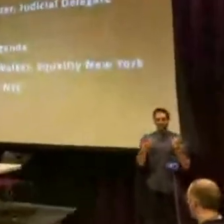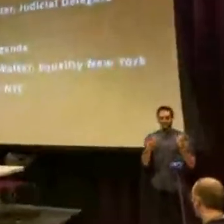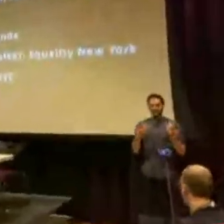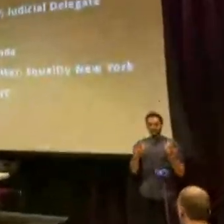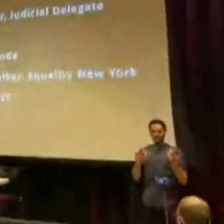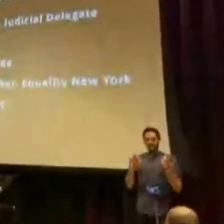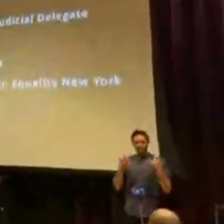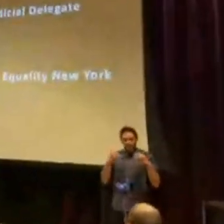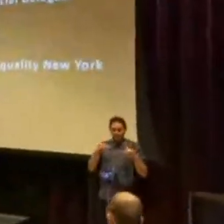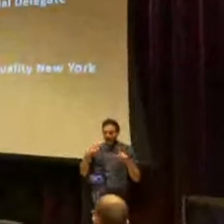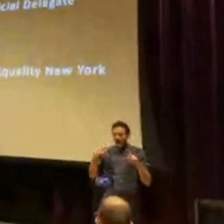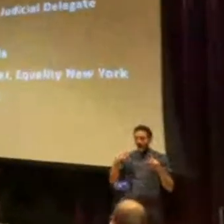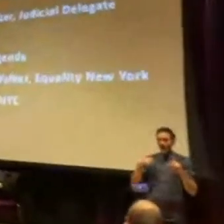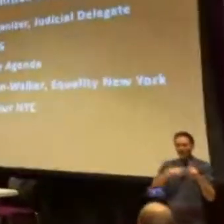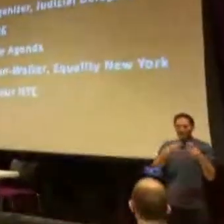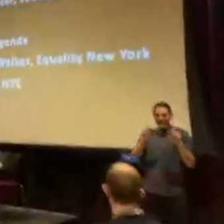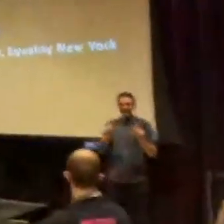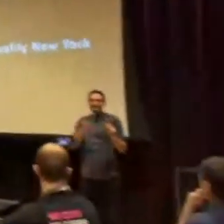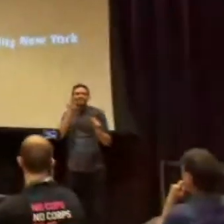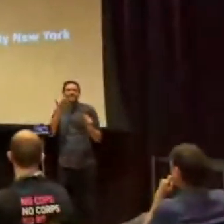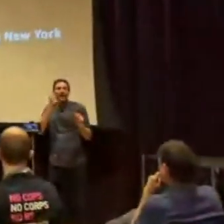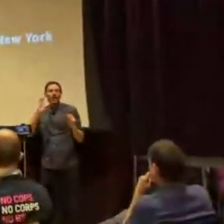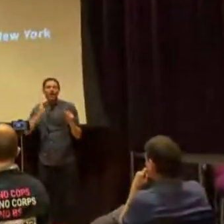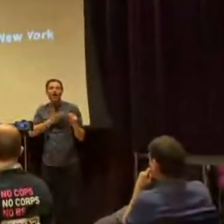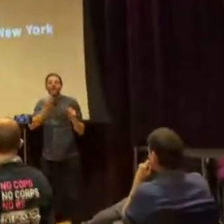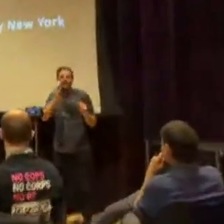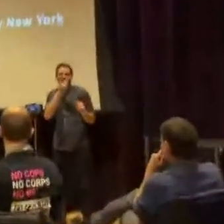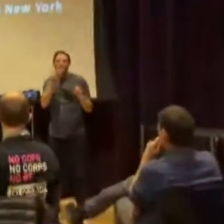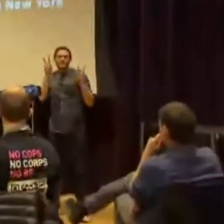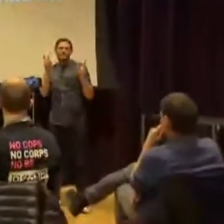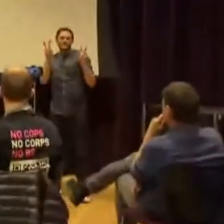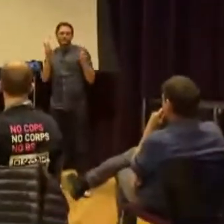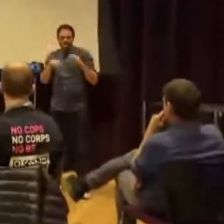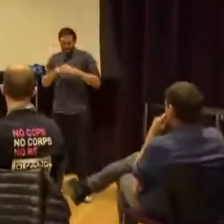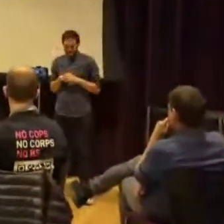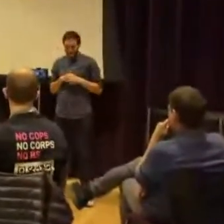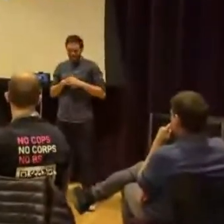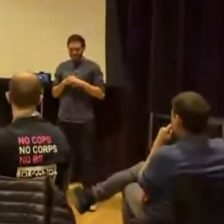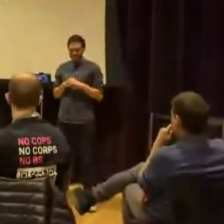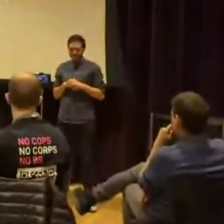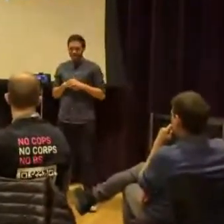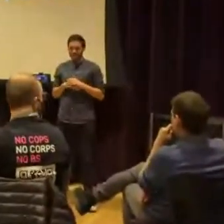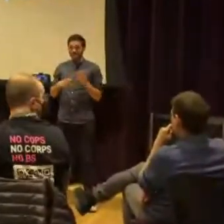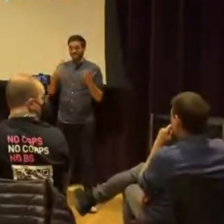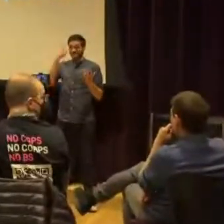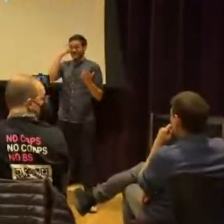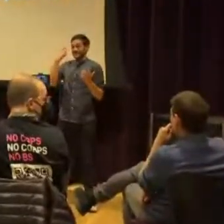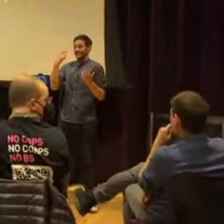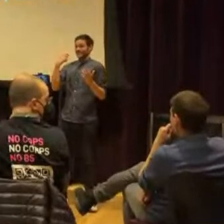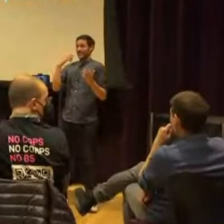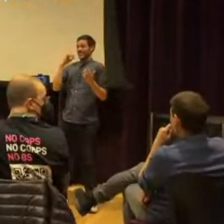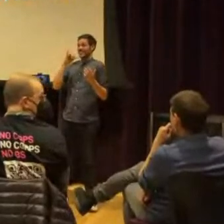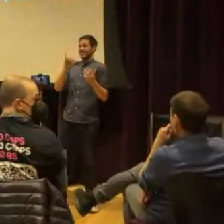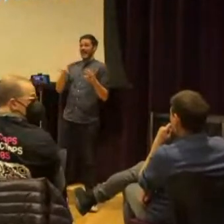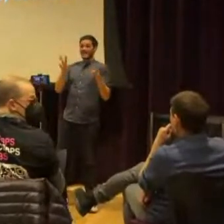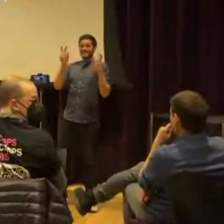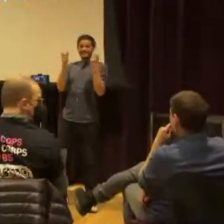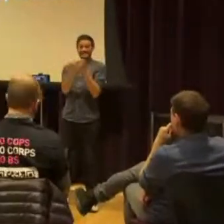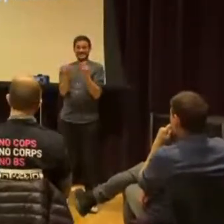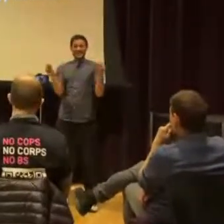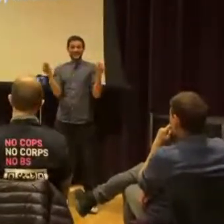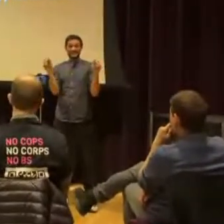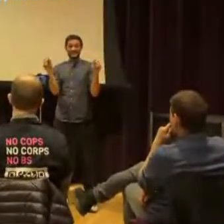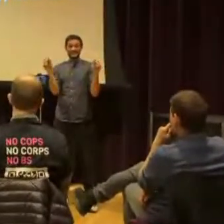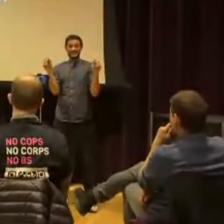important, because we don't have this safety in existing as we are. And it's hard because a lot of